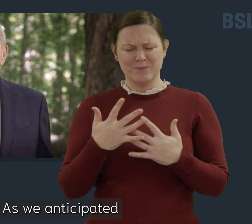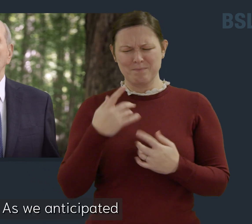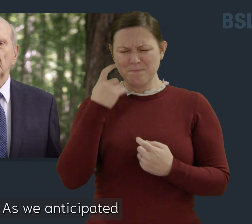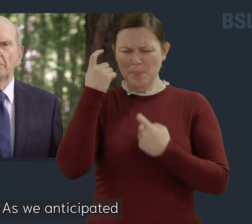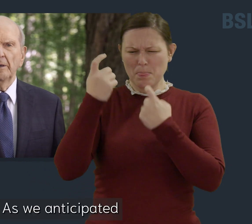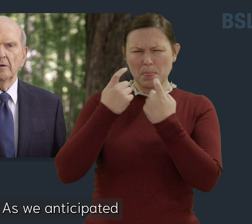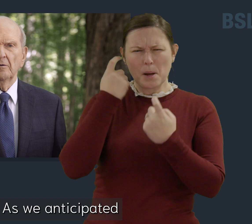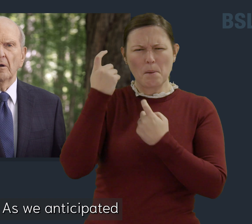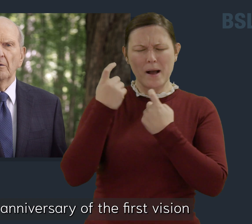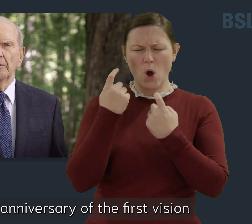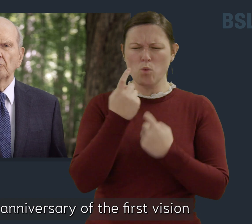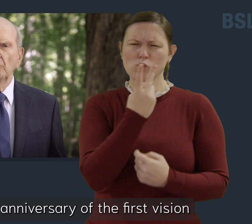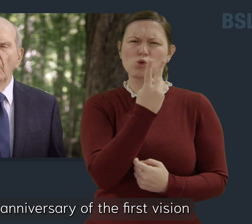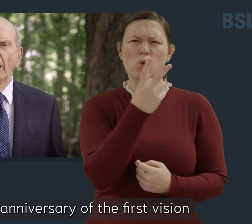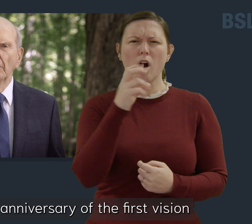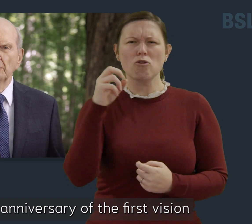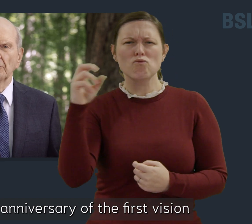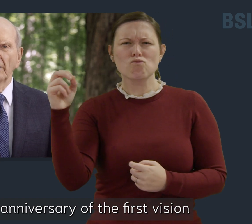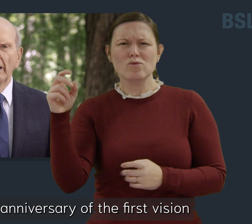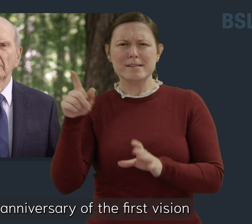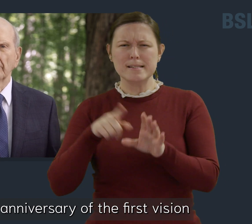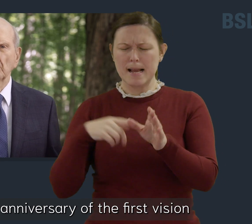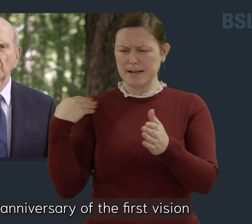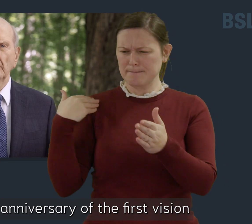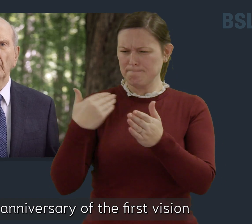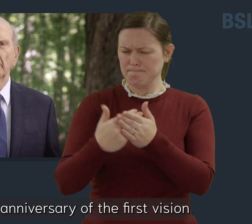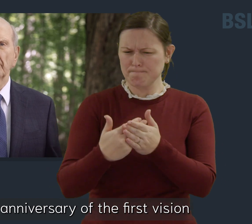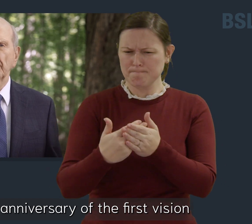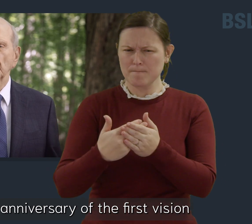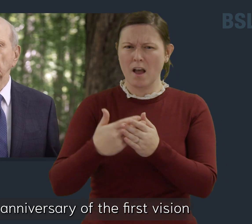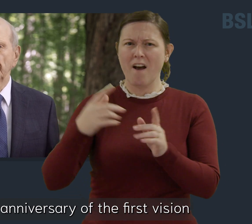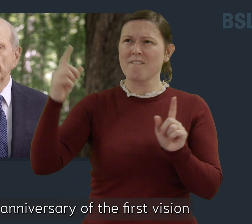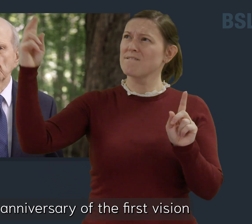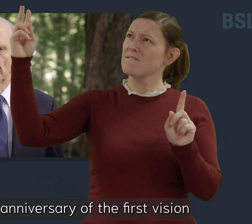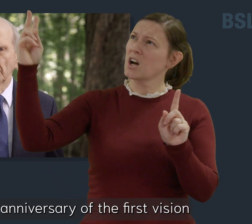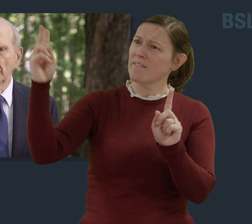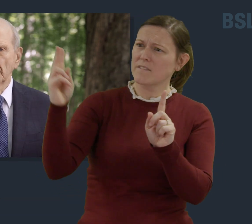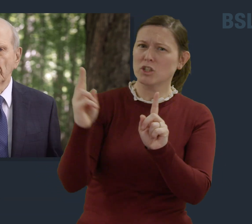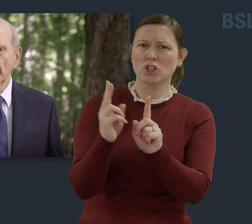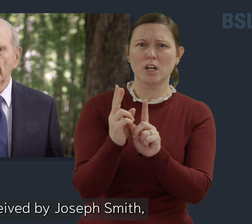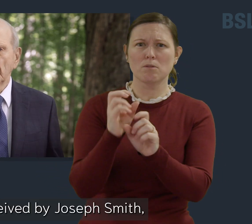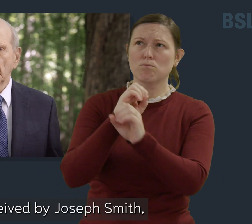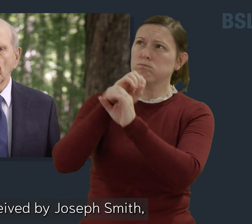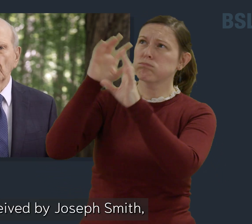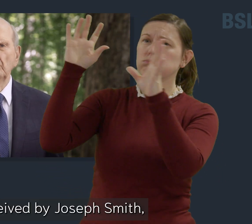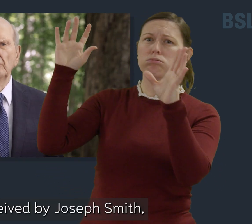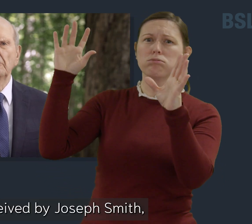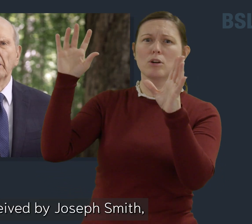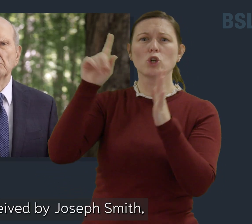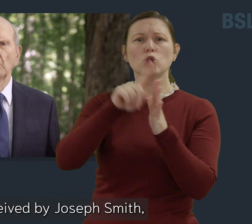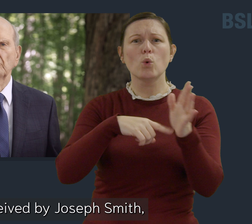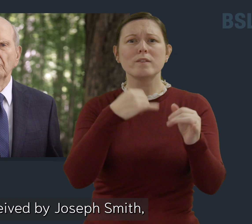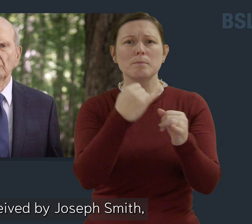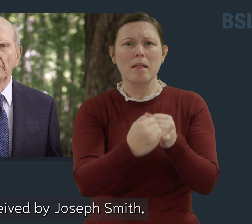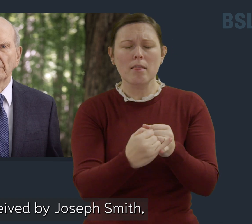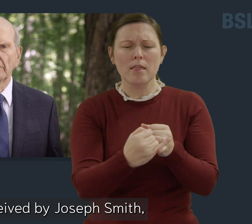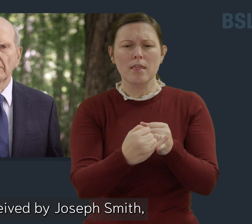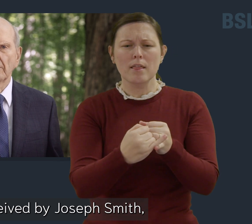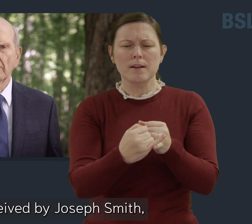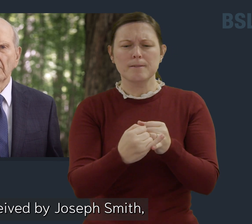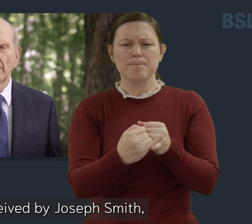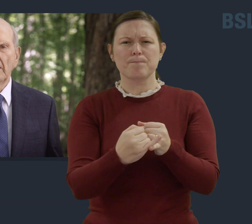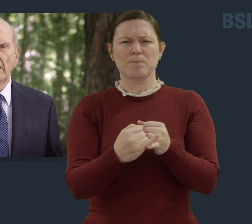As we anticipated the 200th anniversary of the first vision received by Joseph